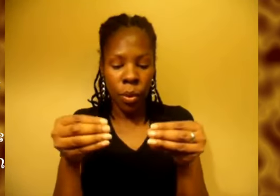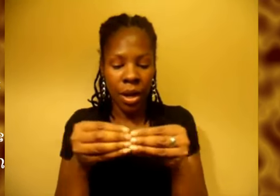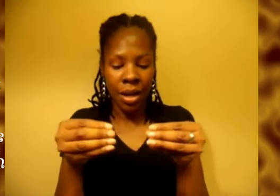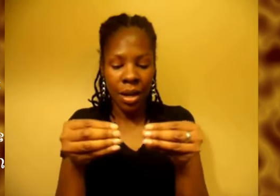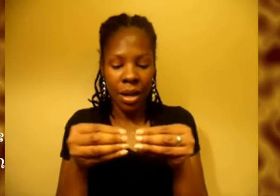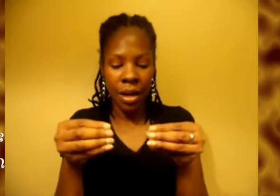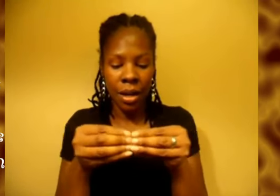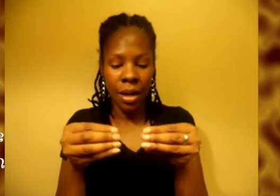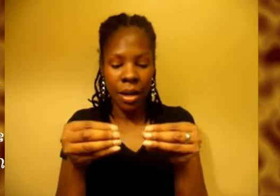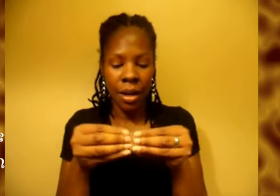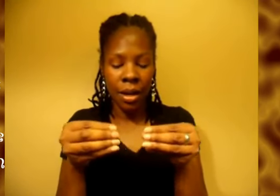more,